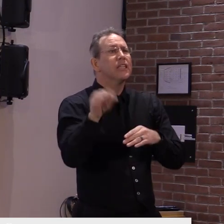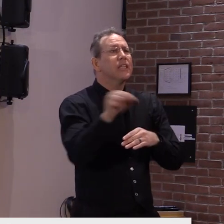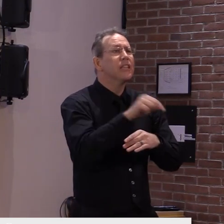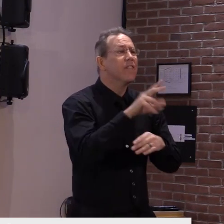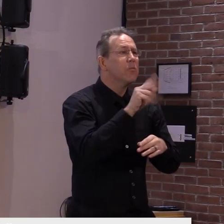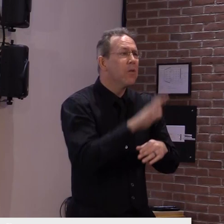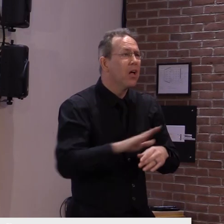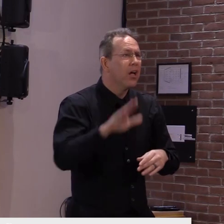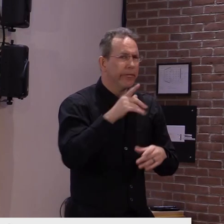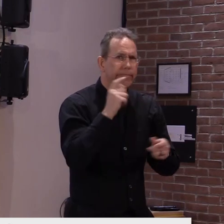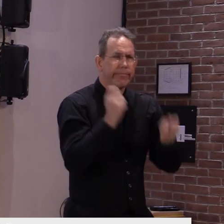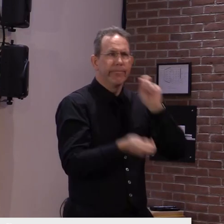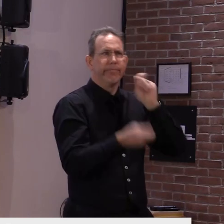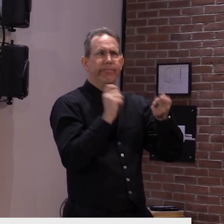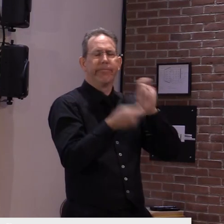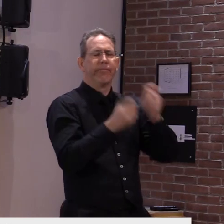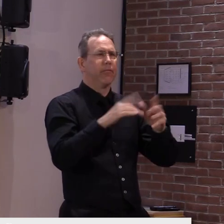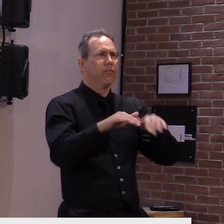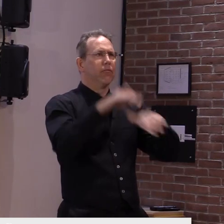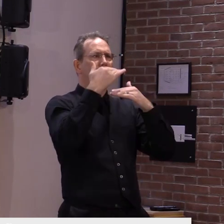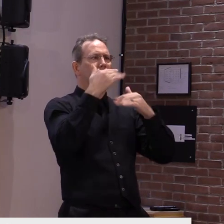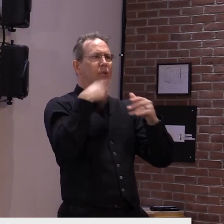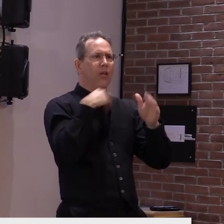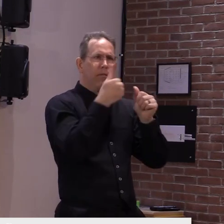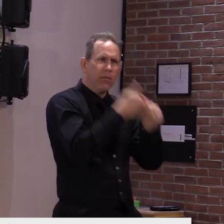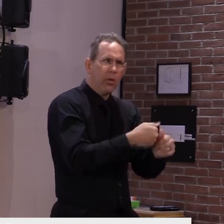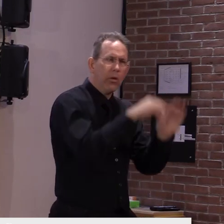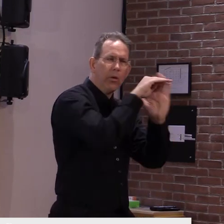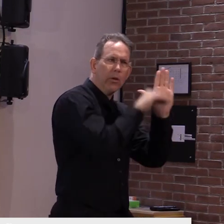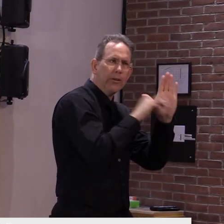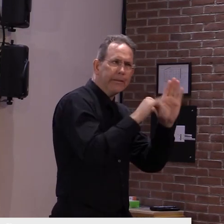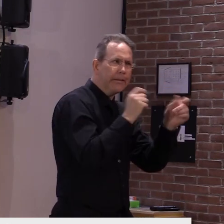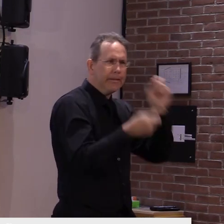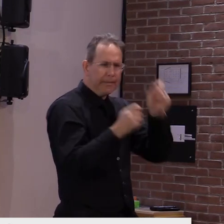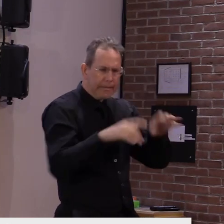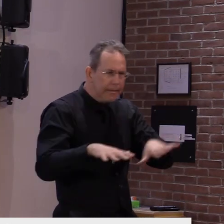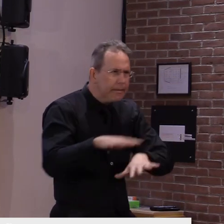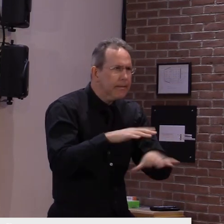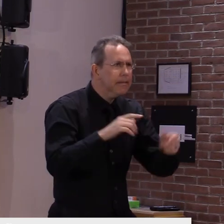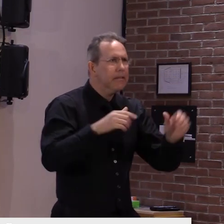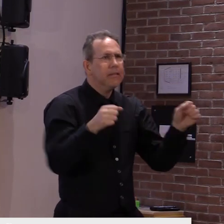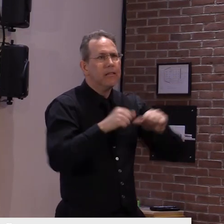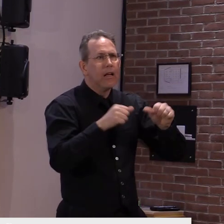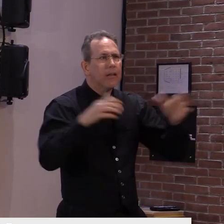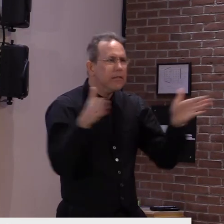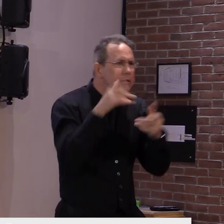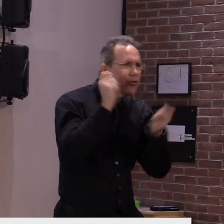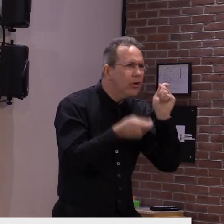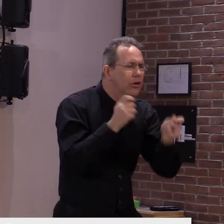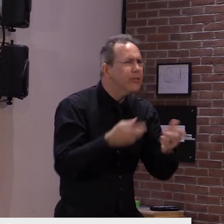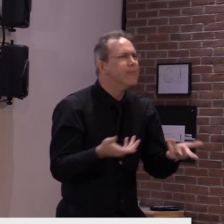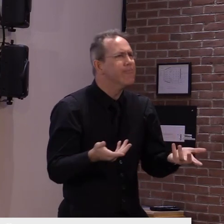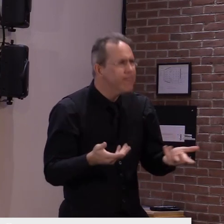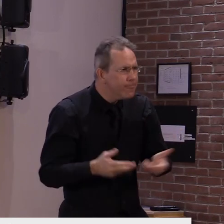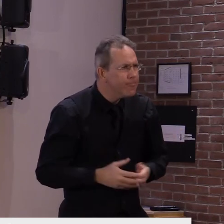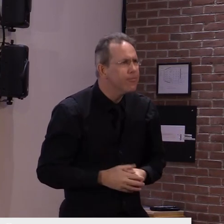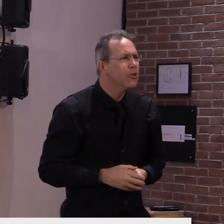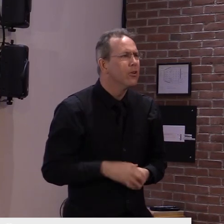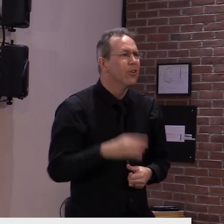Vermont, and the way we do it, there'll be more things remote, but we also our small inns